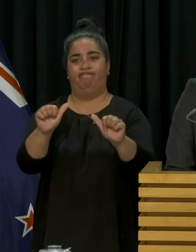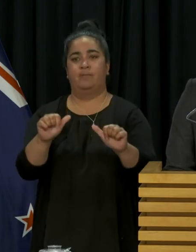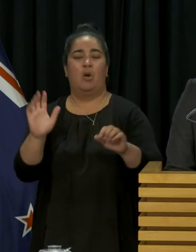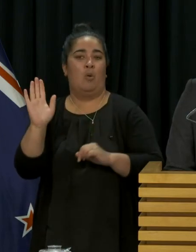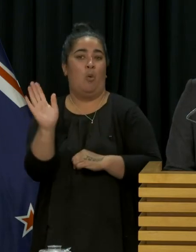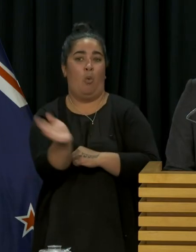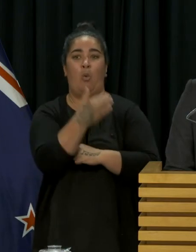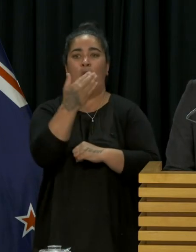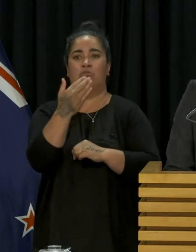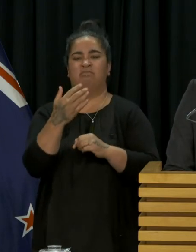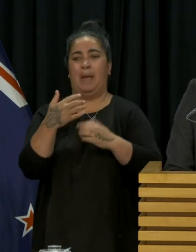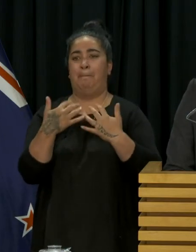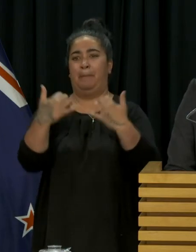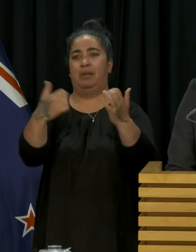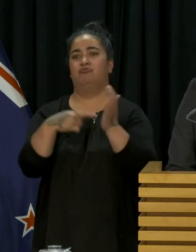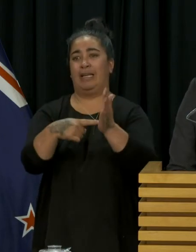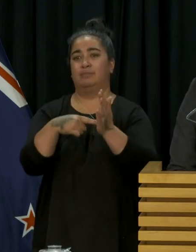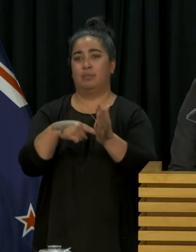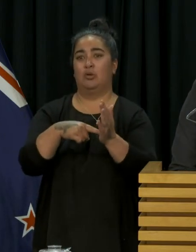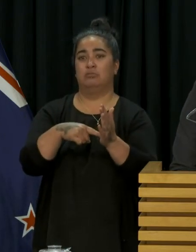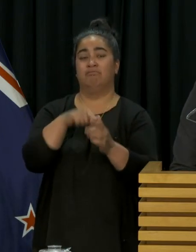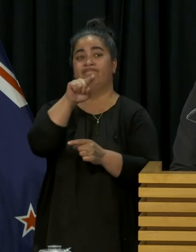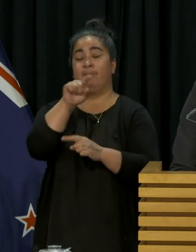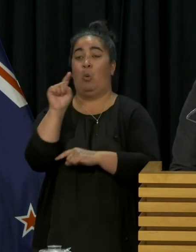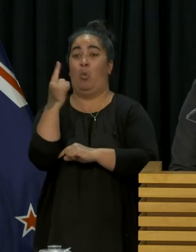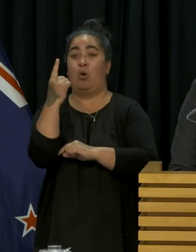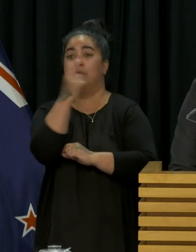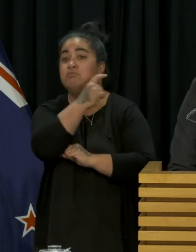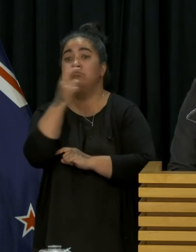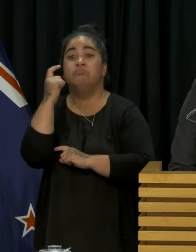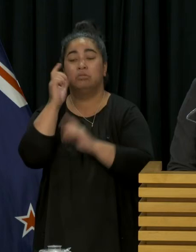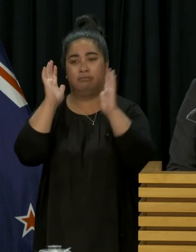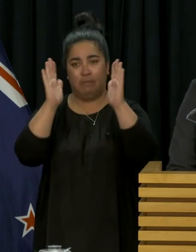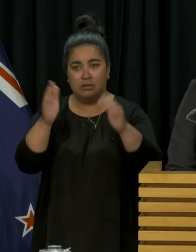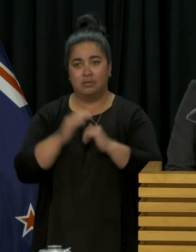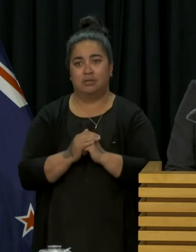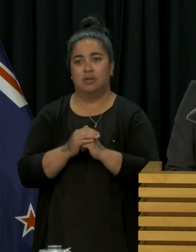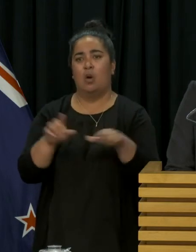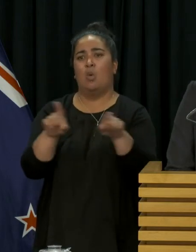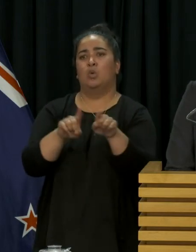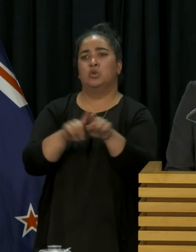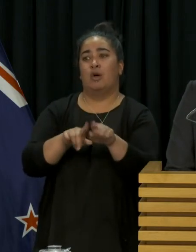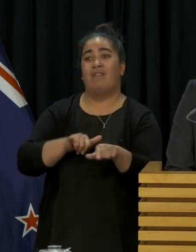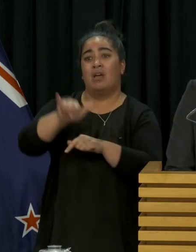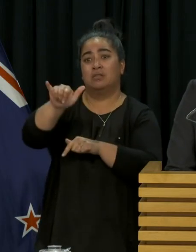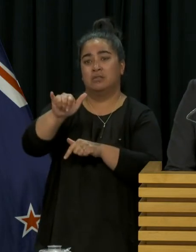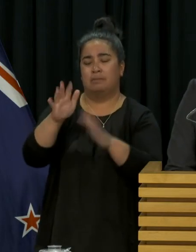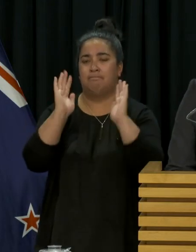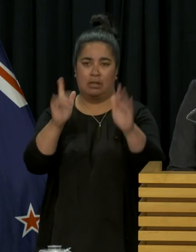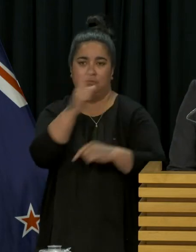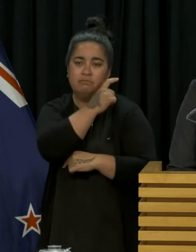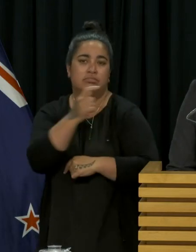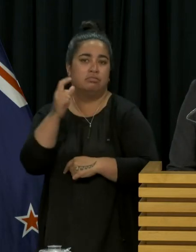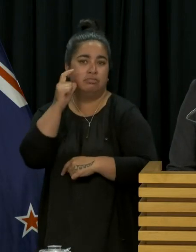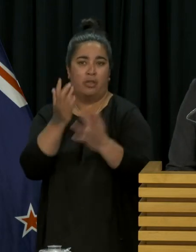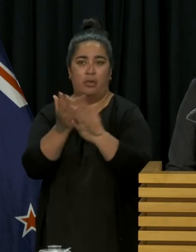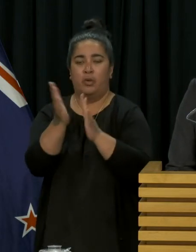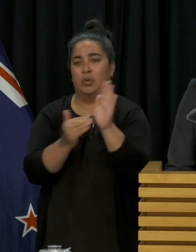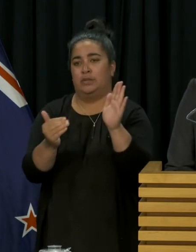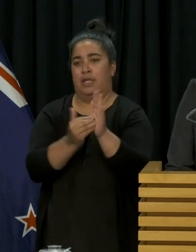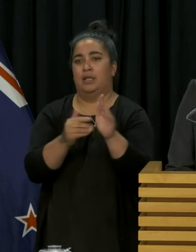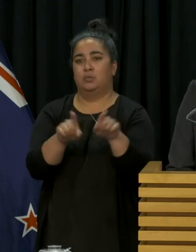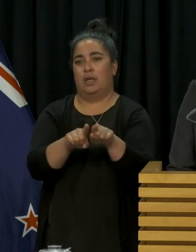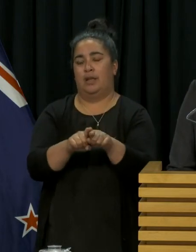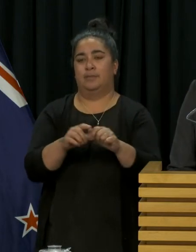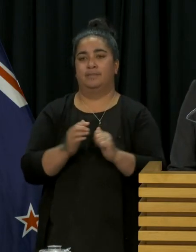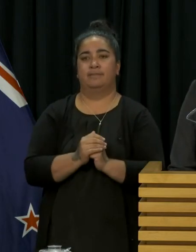all public transport in Auckland, in and out of Auckland, and on domestic passenger flights throughout the country. Taxi and Uber drivers